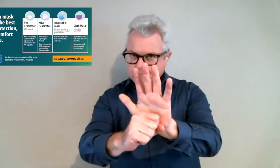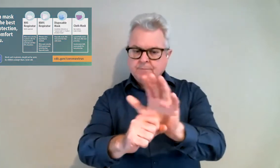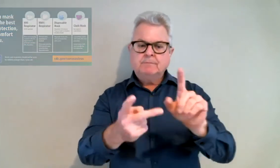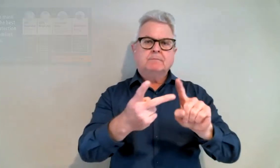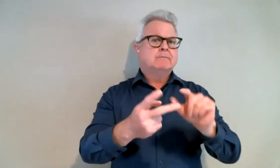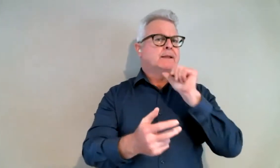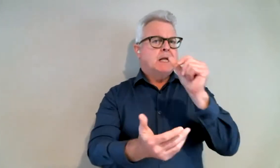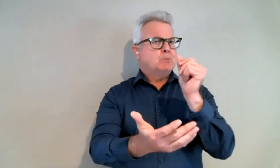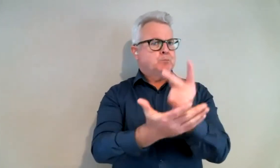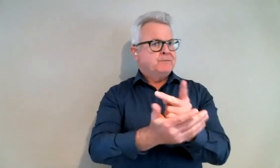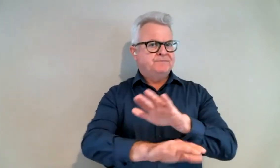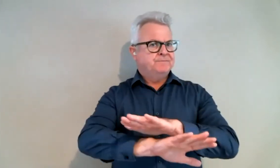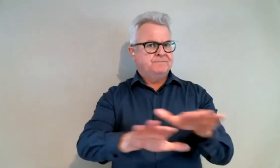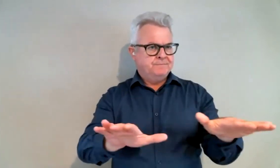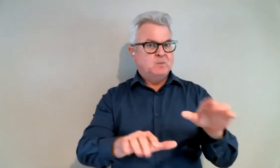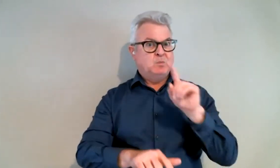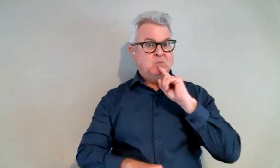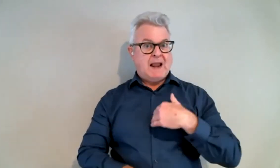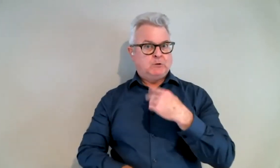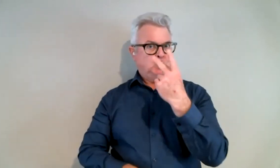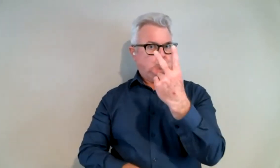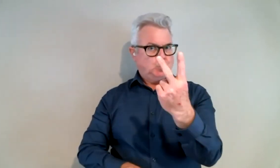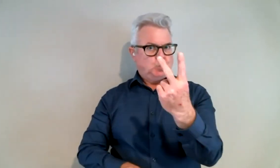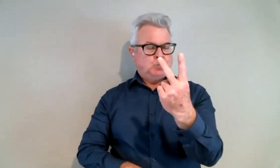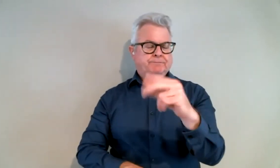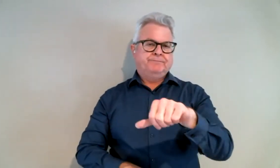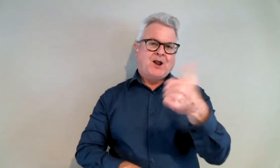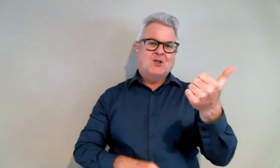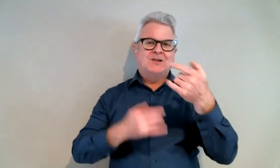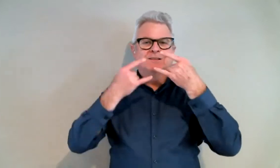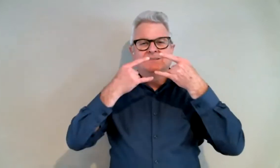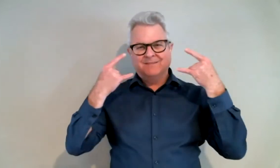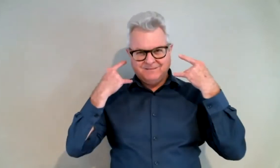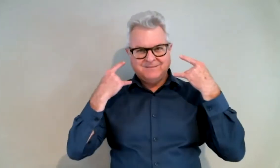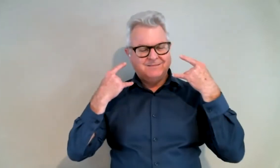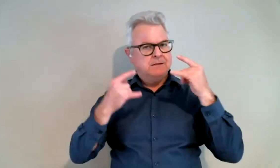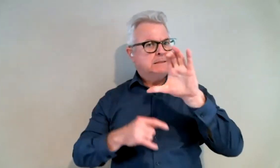masks that could be worn during COVID and those that are not approved.